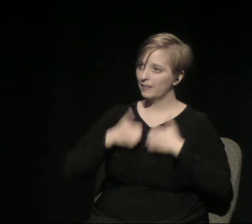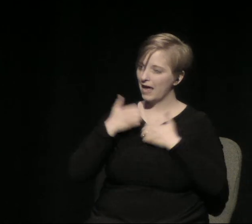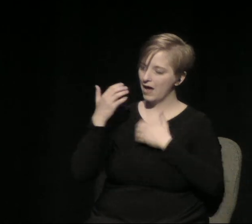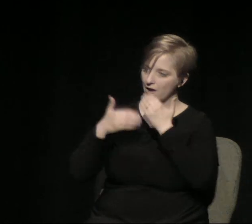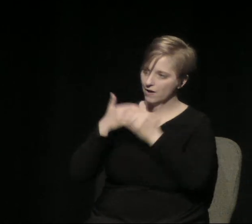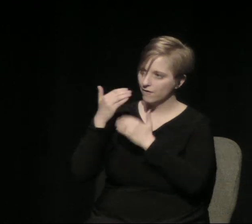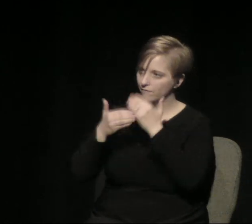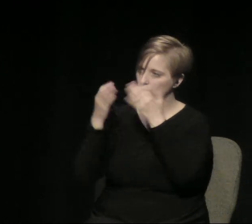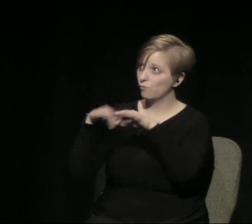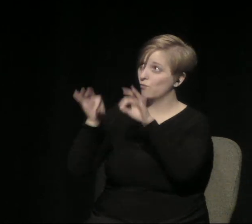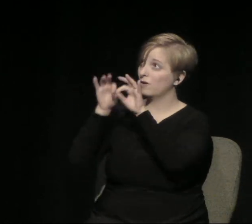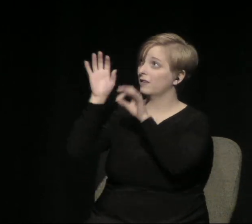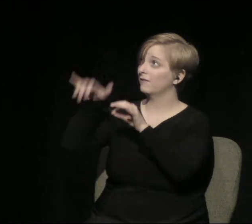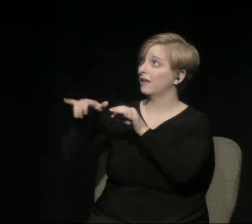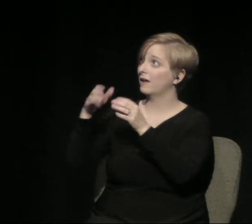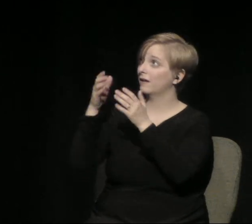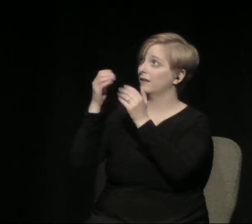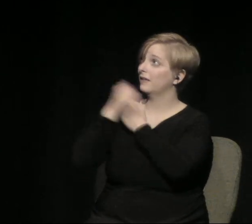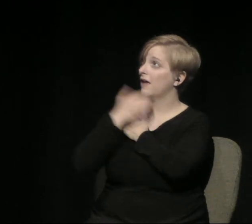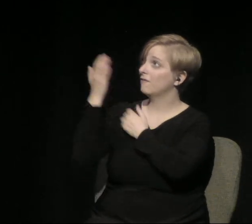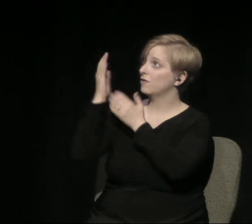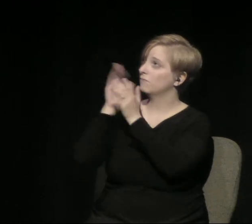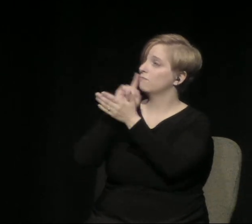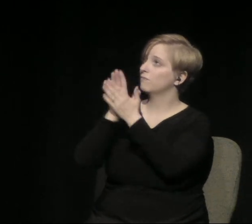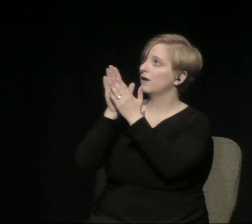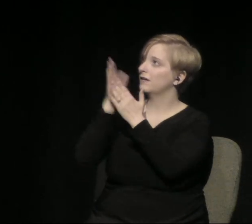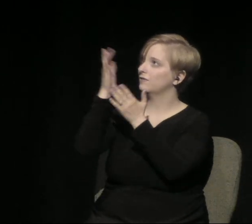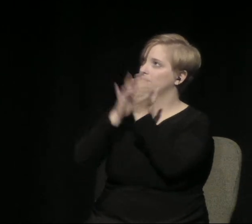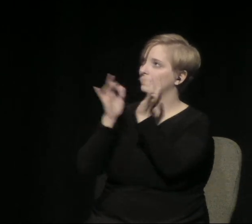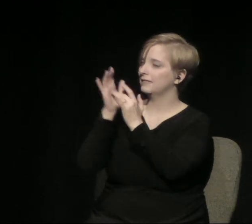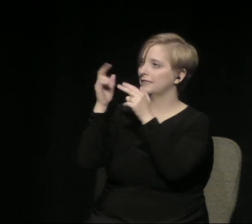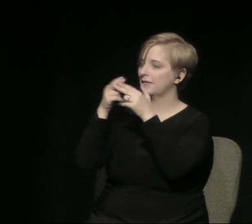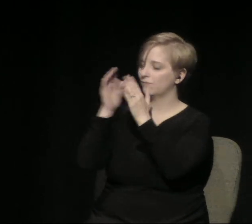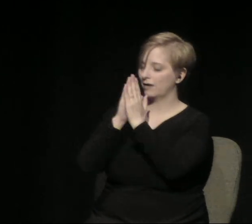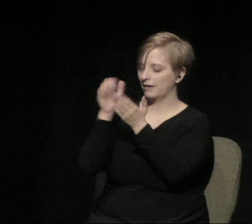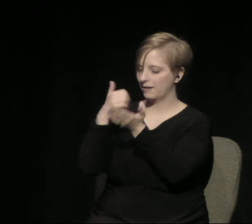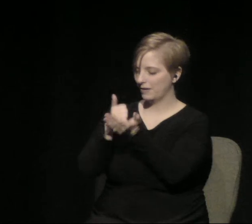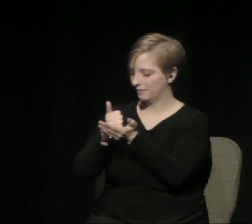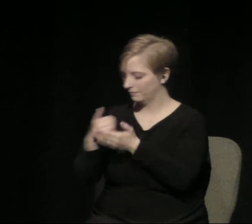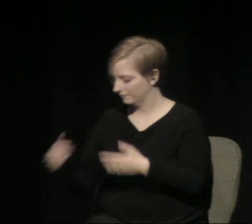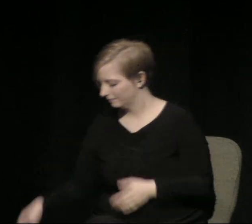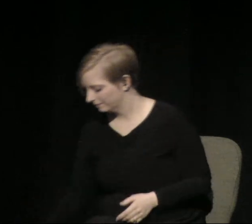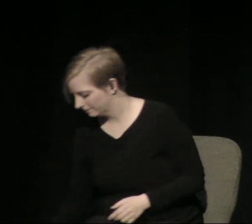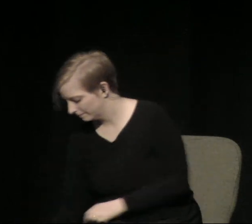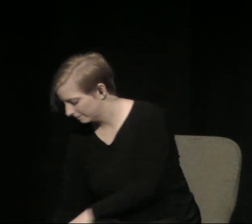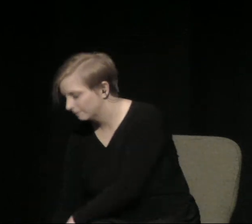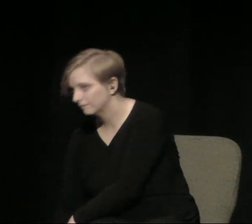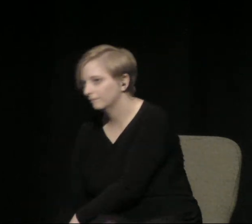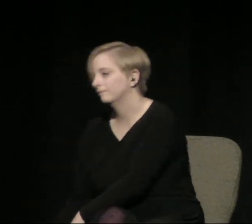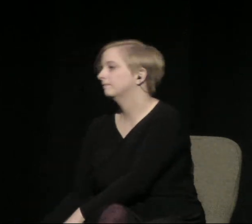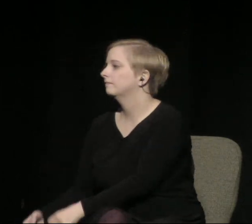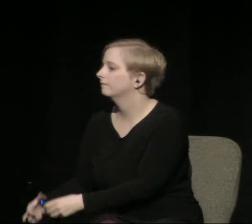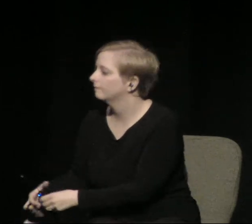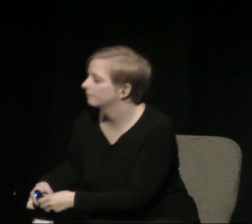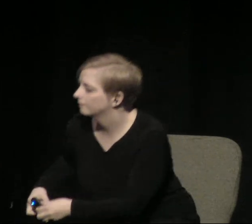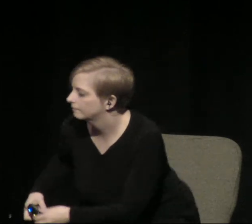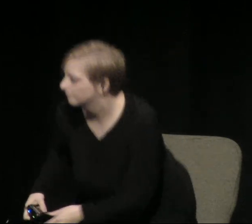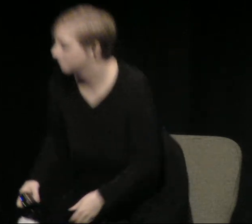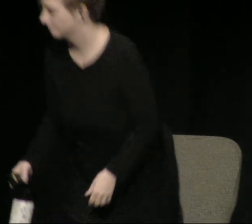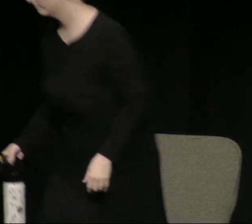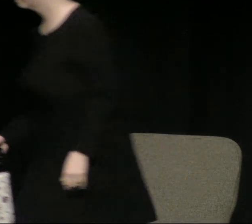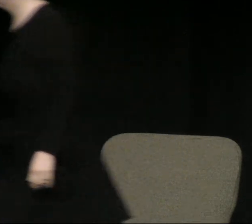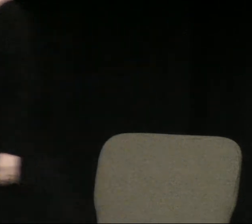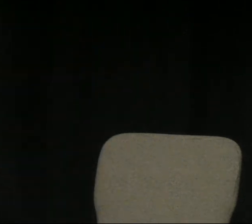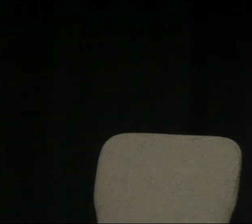worthy of it all. We love you, we praise you, and we thank you and pray these things in your name. Amen. You can be seated. Well, open